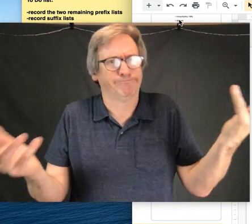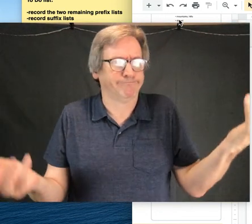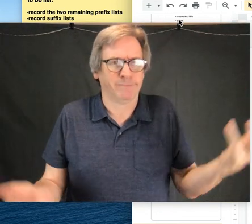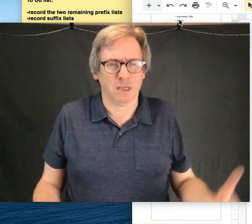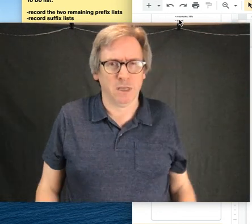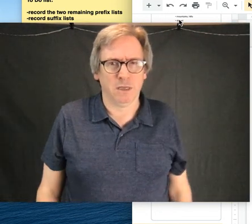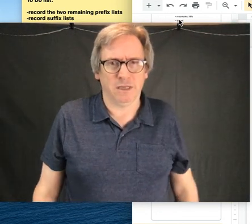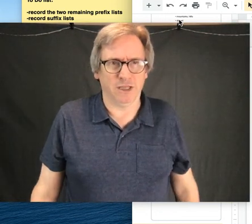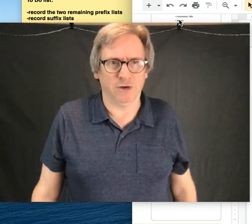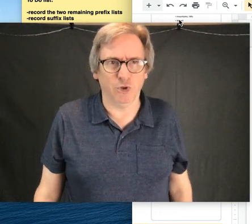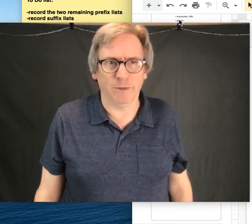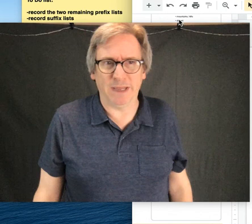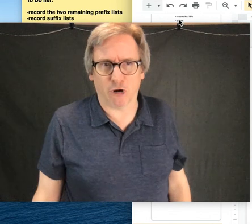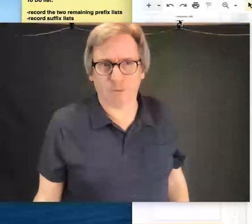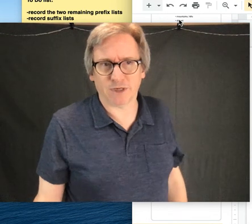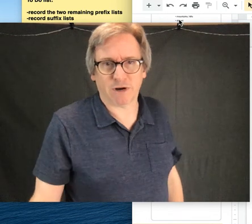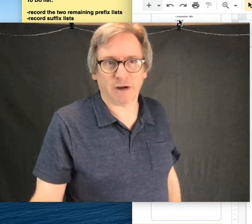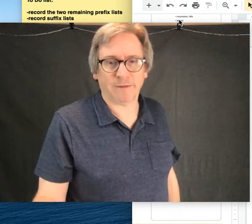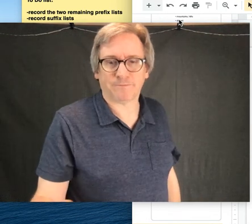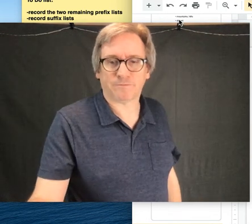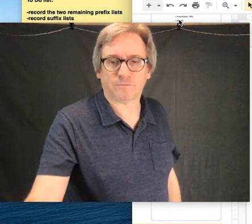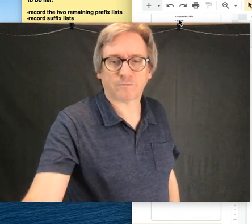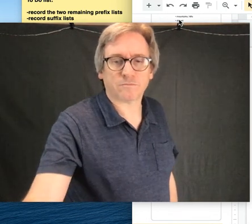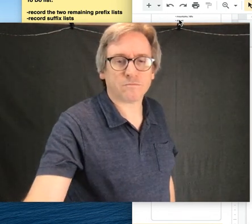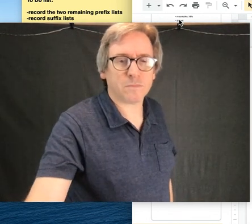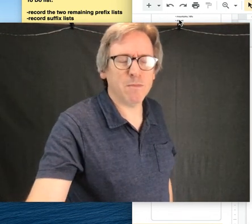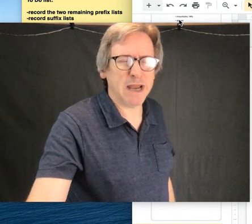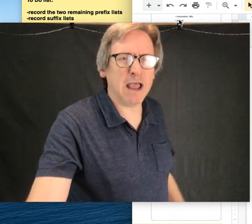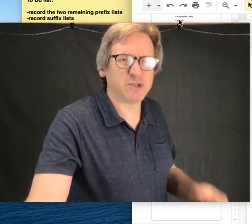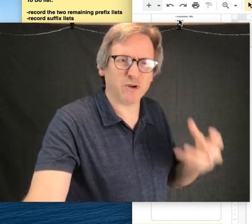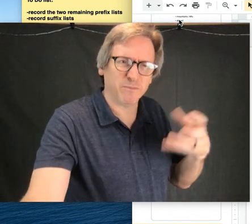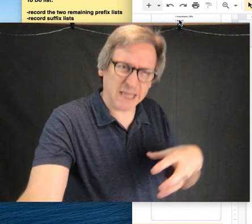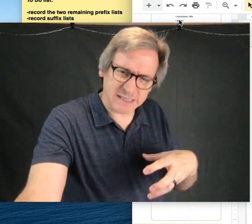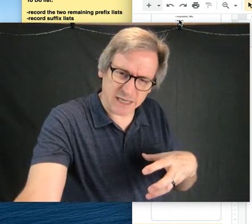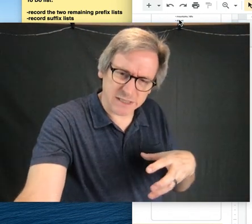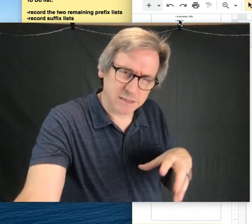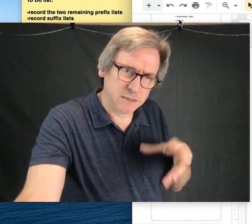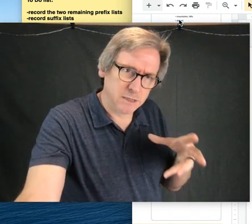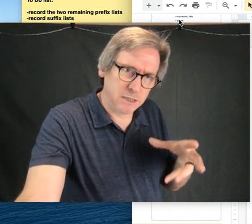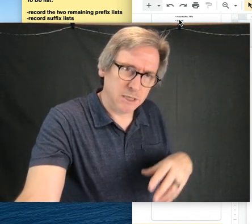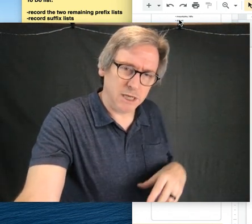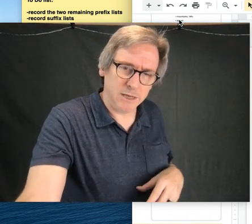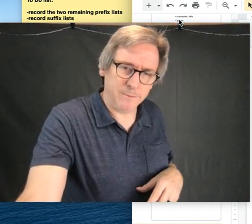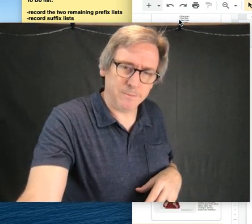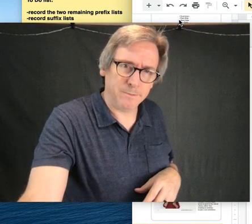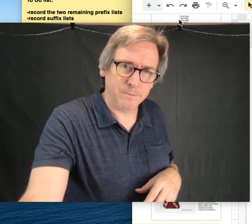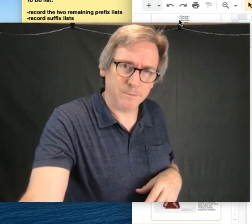is, you can be arbitrary. But it helps sort of place us.